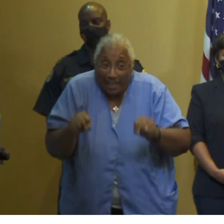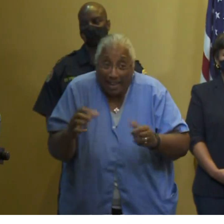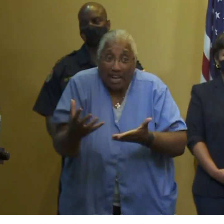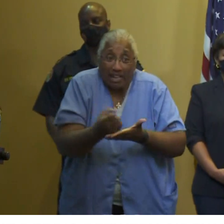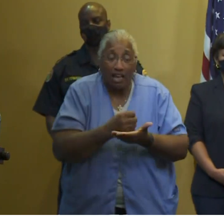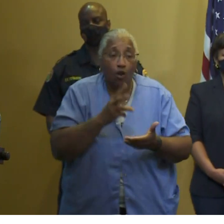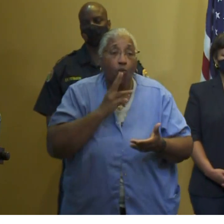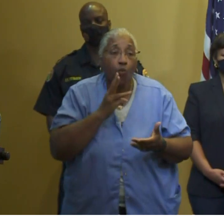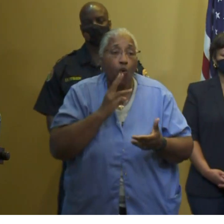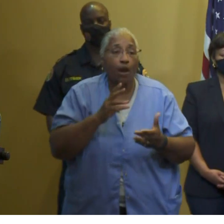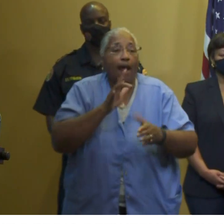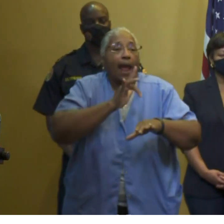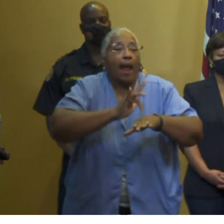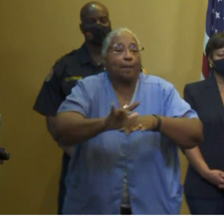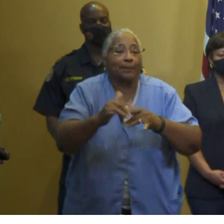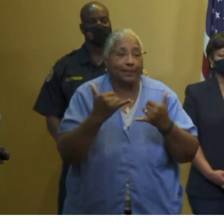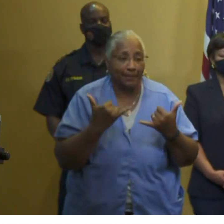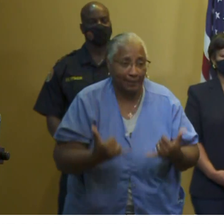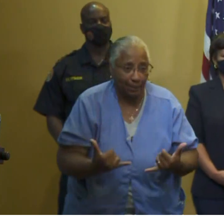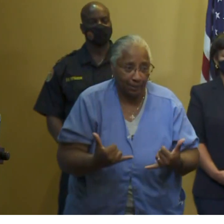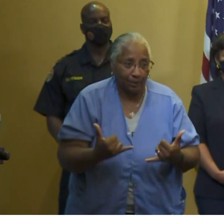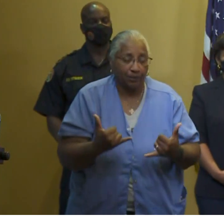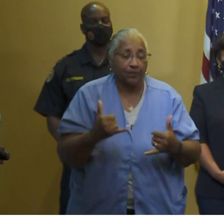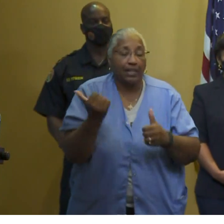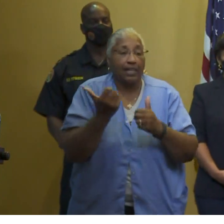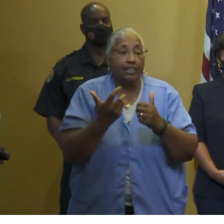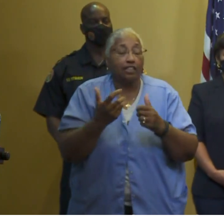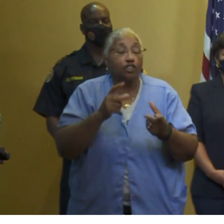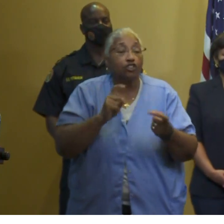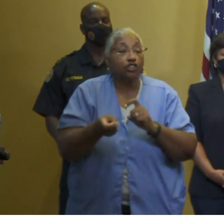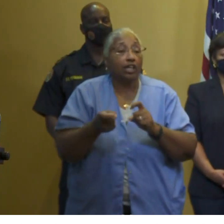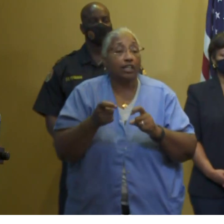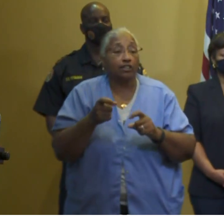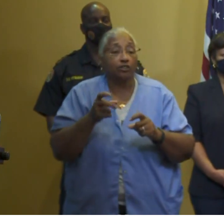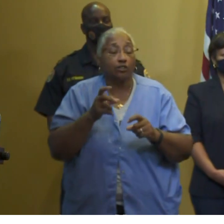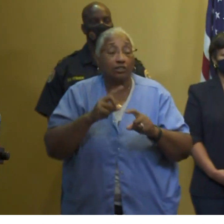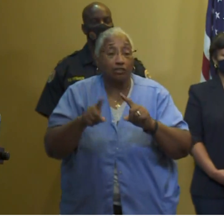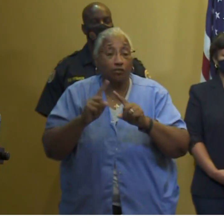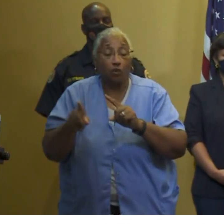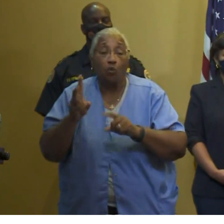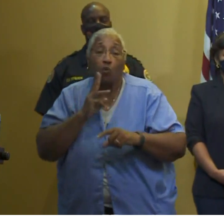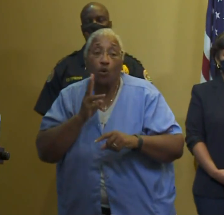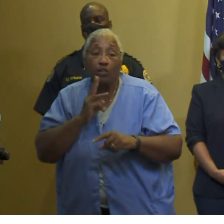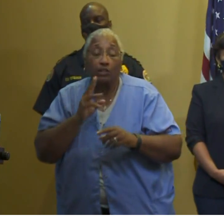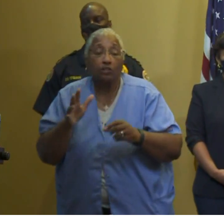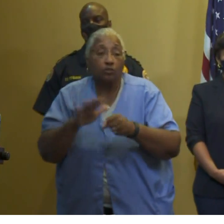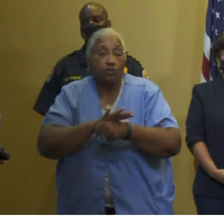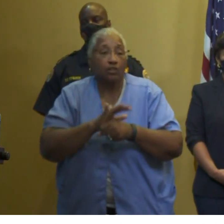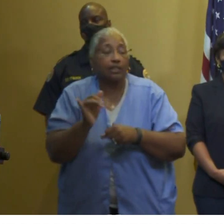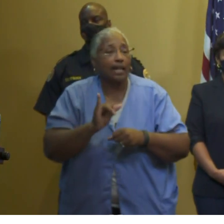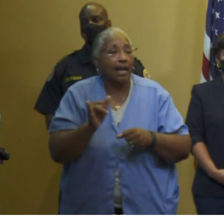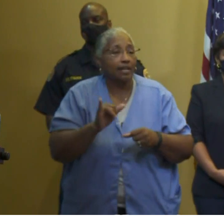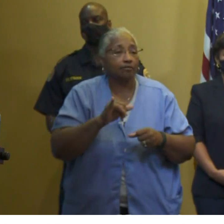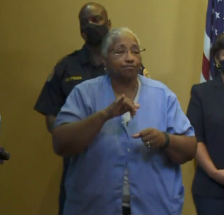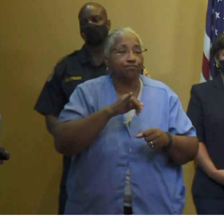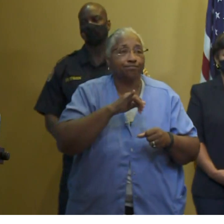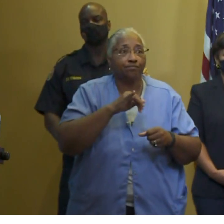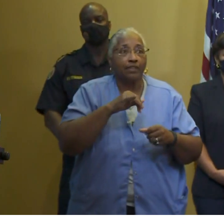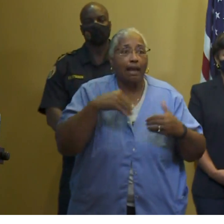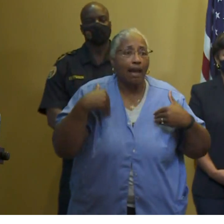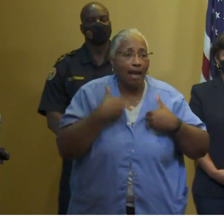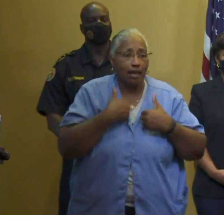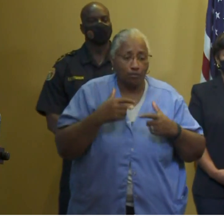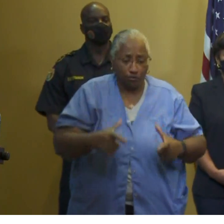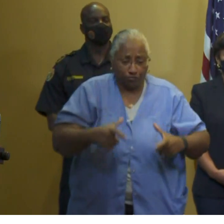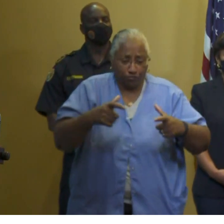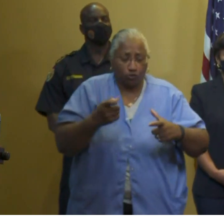standing water from tarps and stack plastic bags with debris. Change water weekly in containers that cannot be removed, such as pet dishes or bird baths.